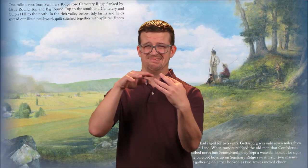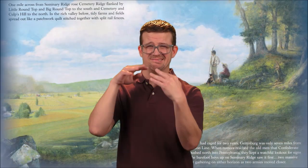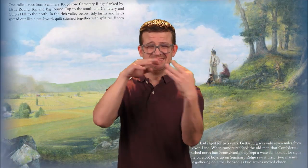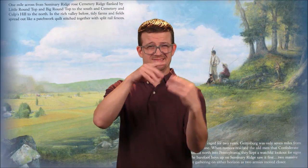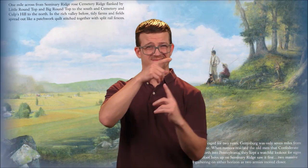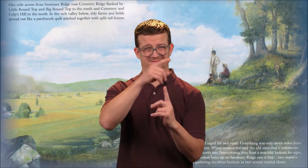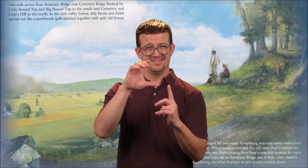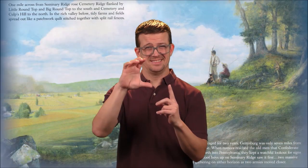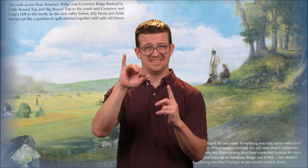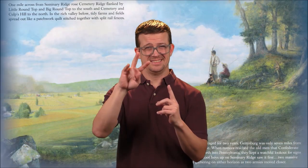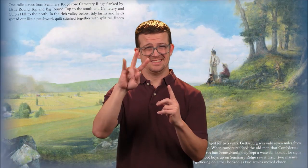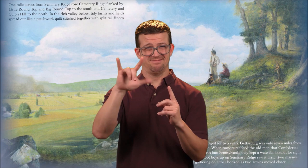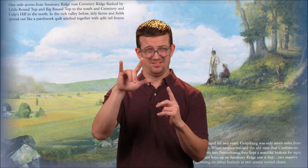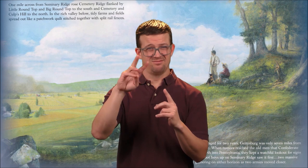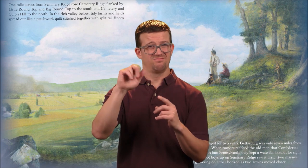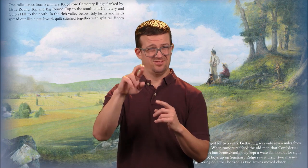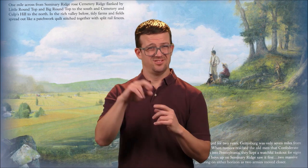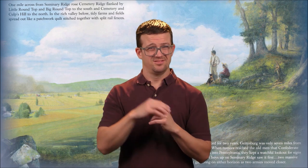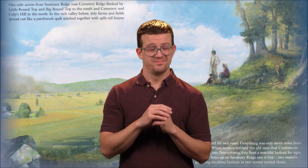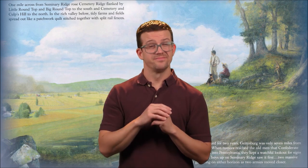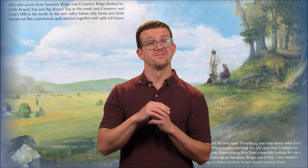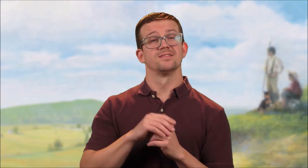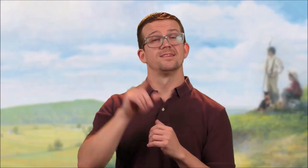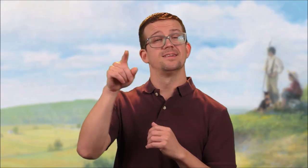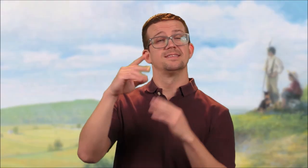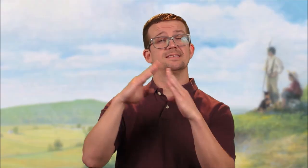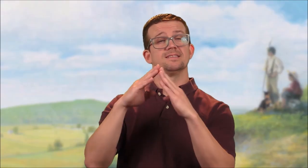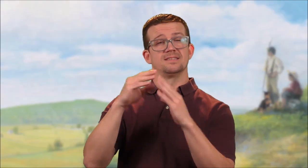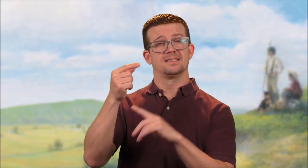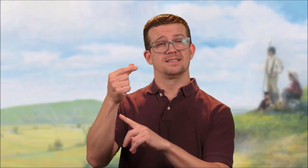Yet the Civil War had raged for 2 years.